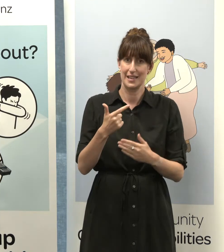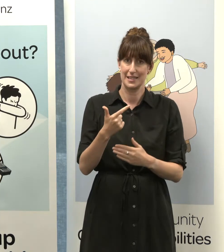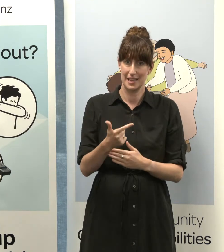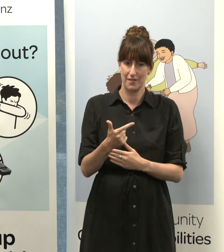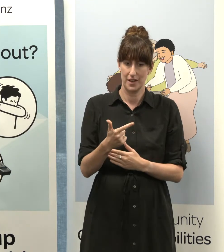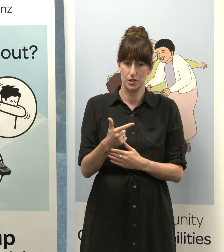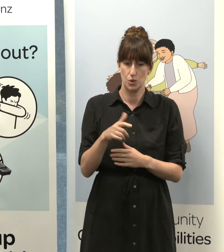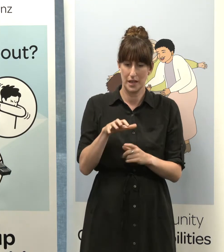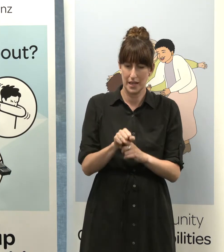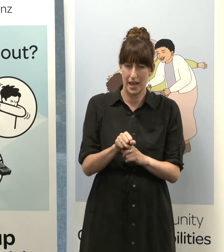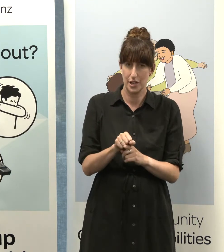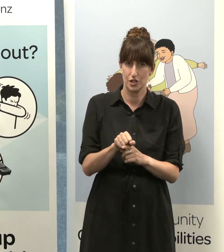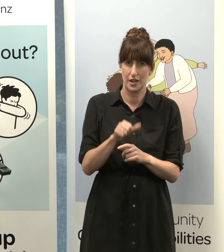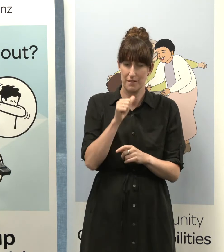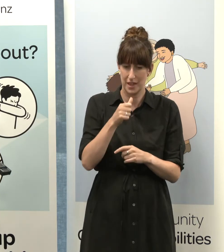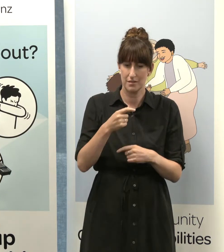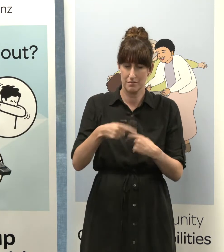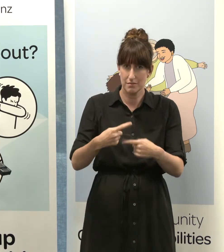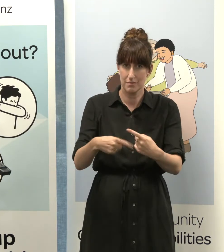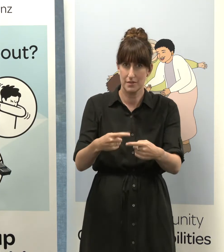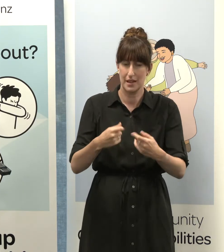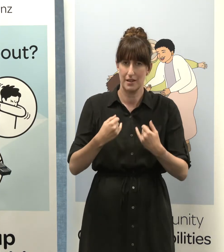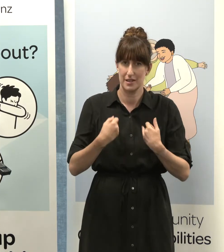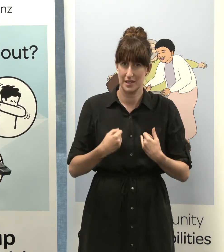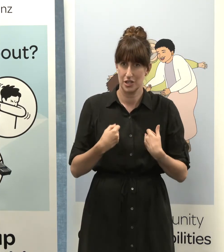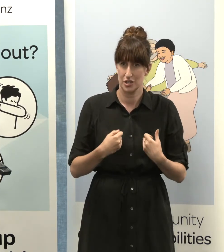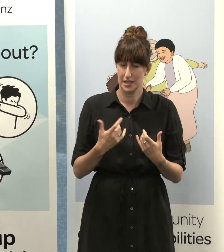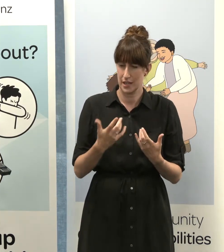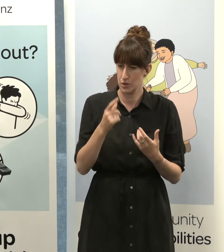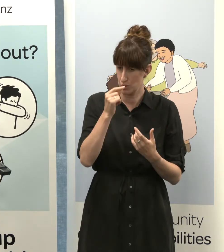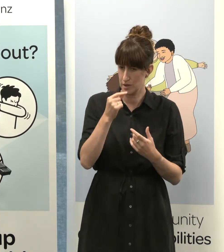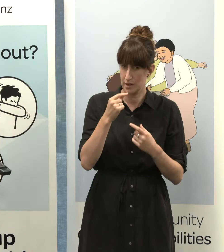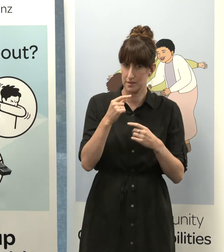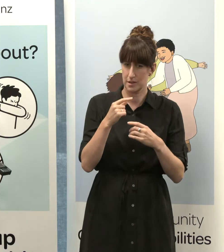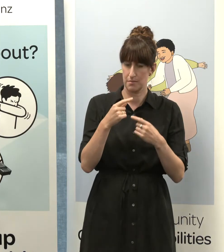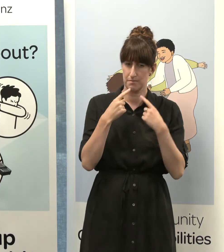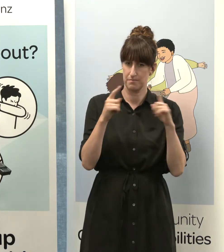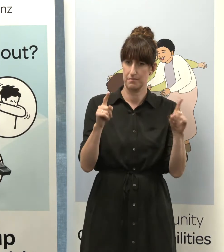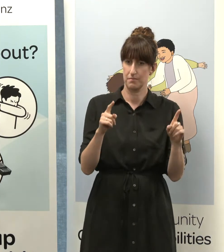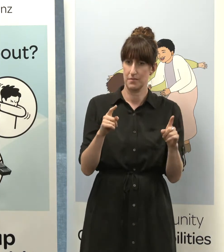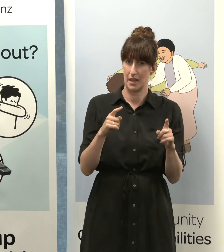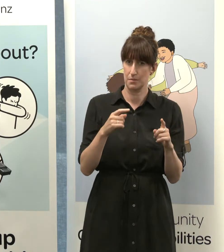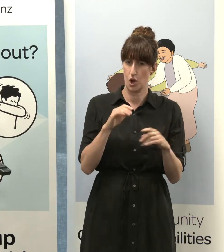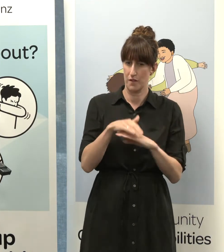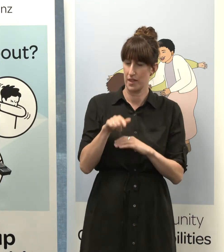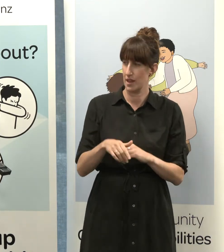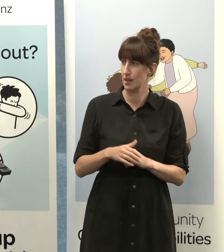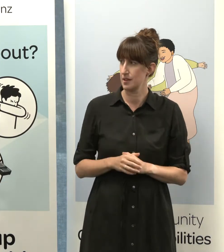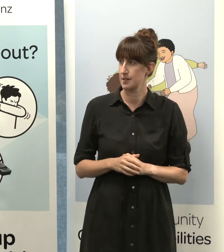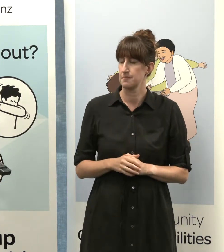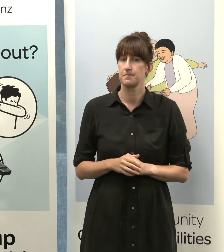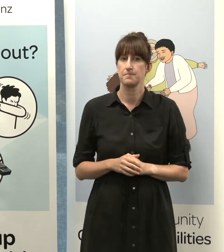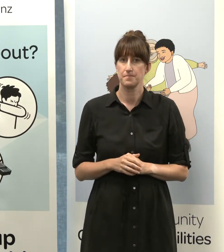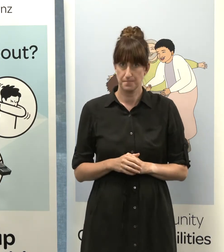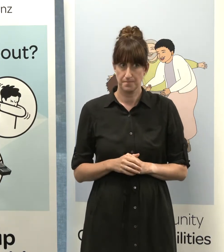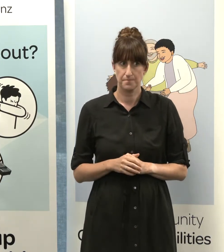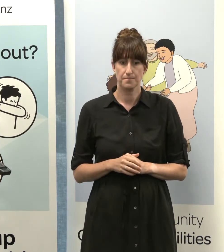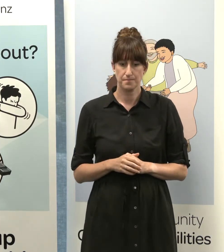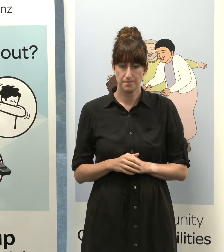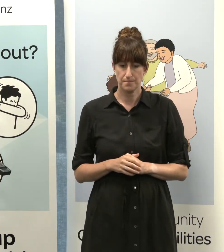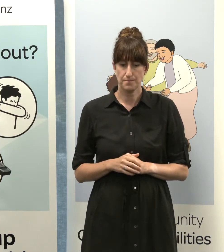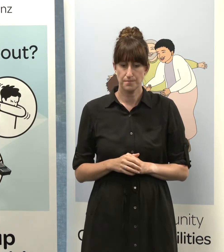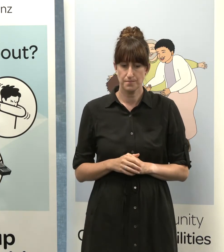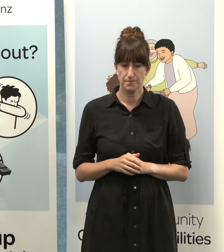be infectious beyond that period. Can we get some comment on that? Yes, so we've, right through the